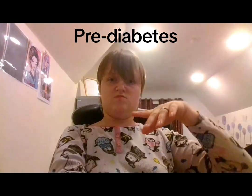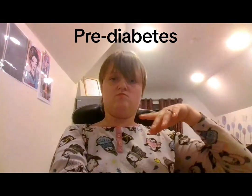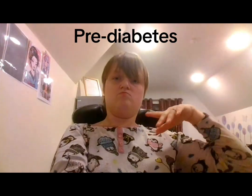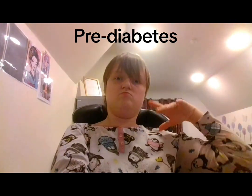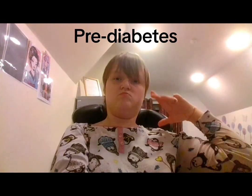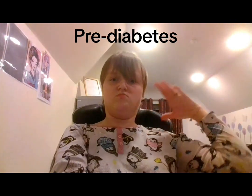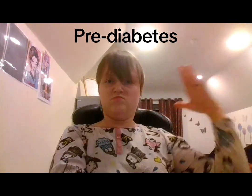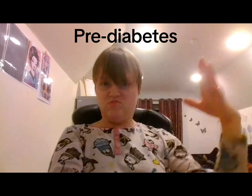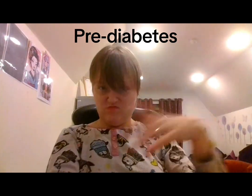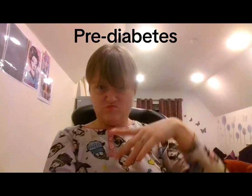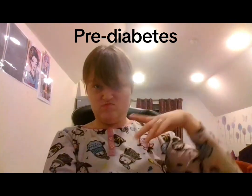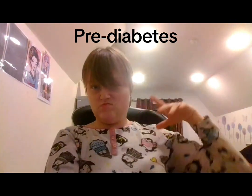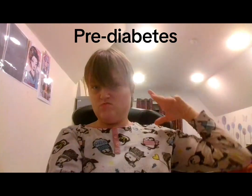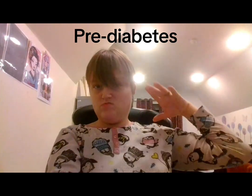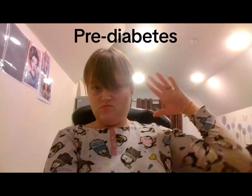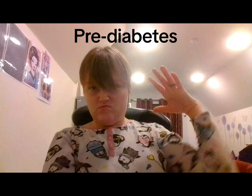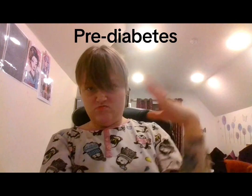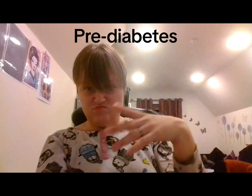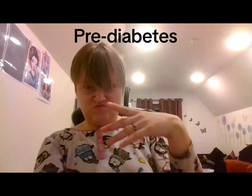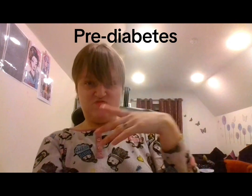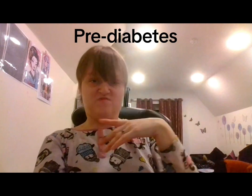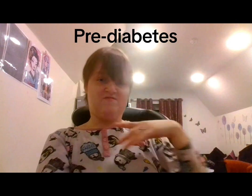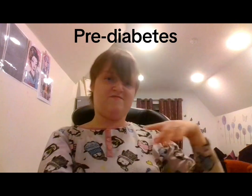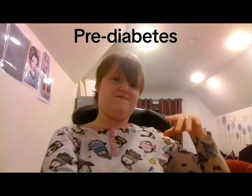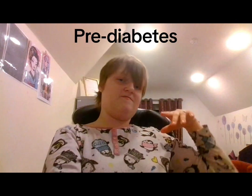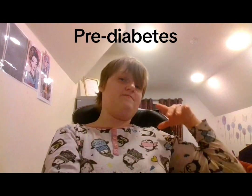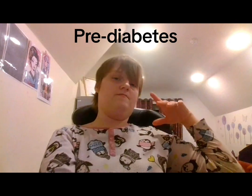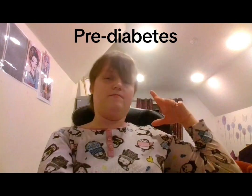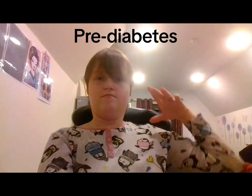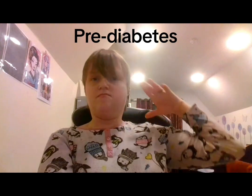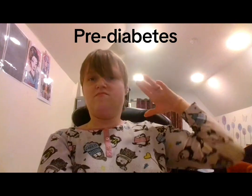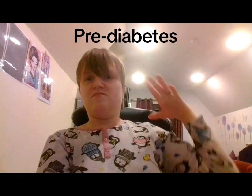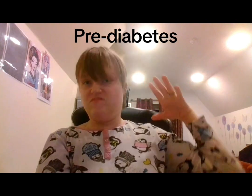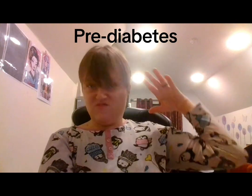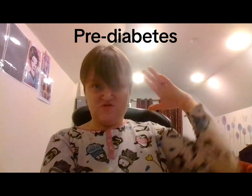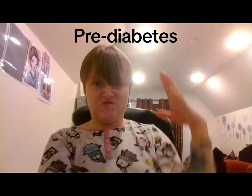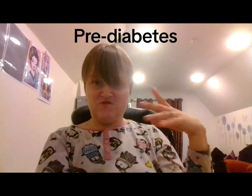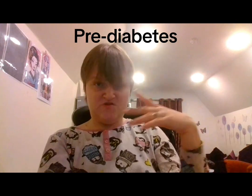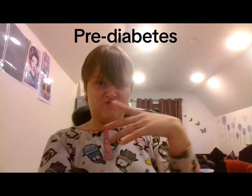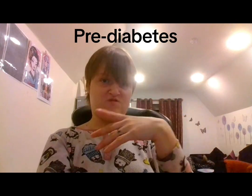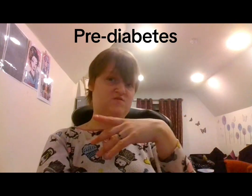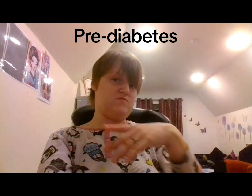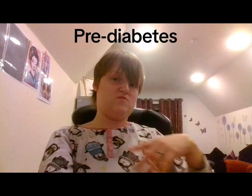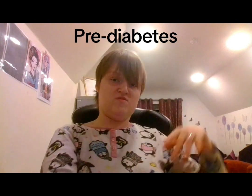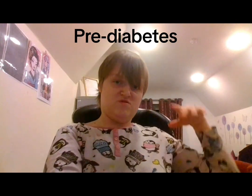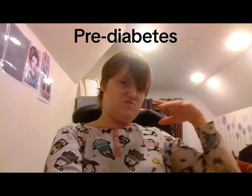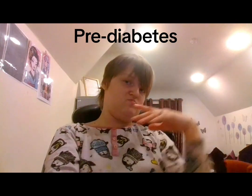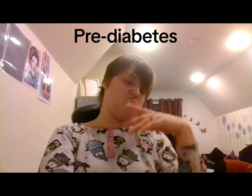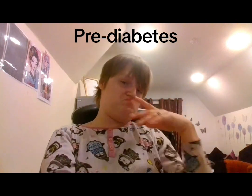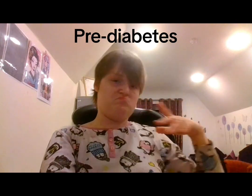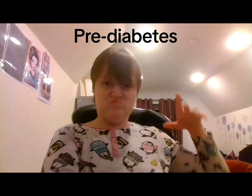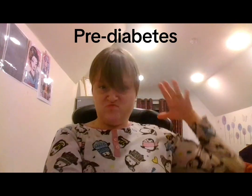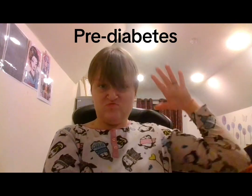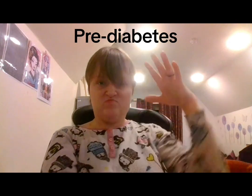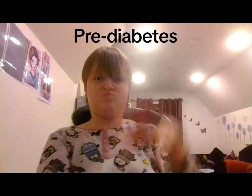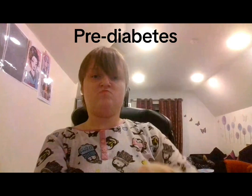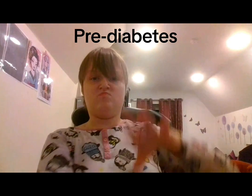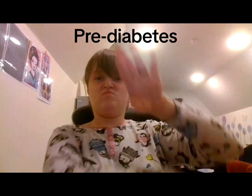and African Caribbean or Black African descent. You're more at risk if you've ever had